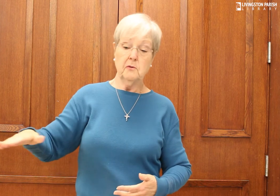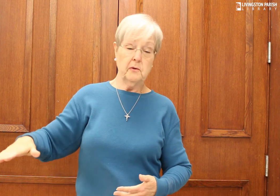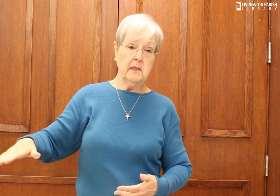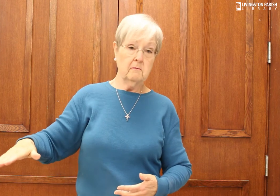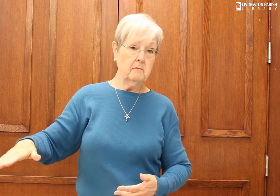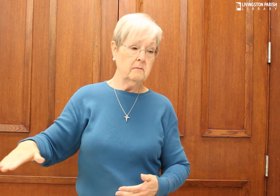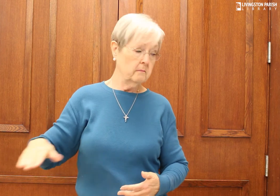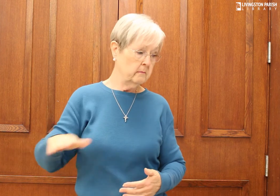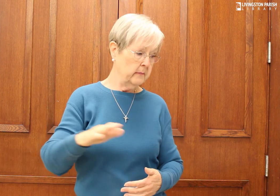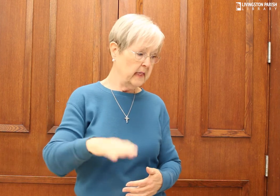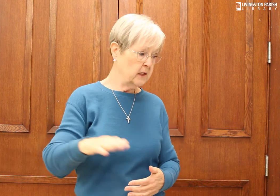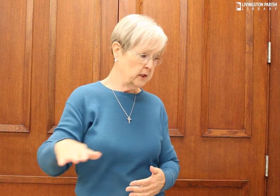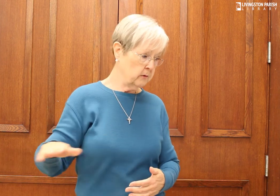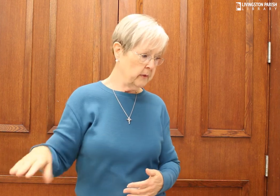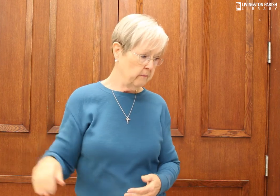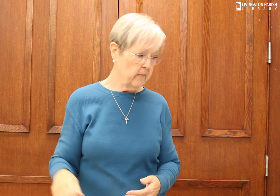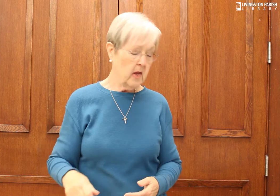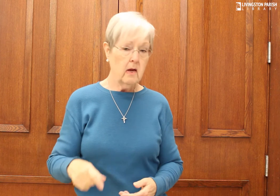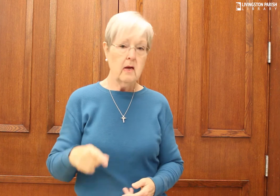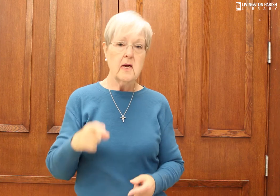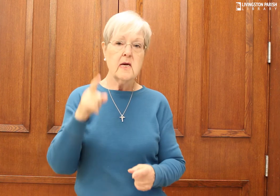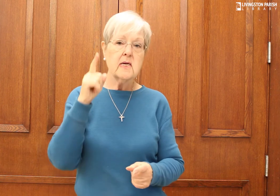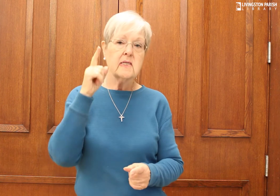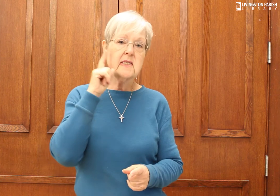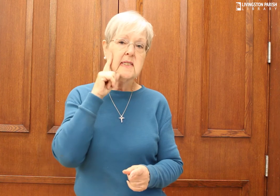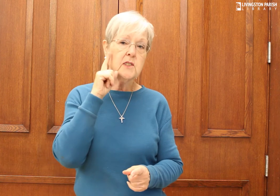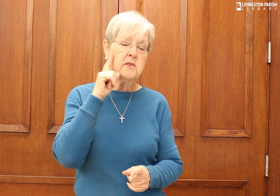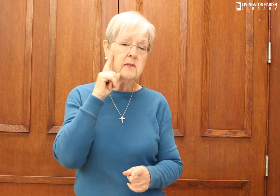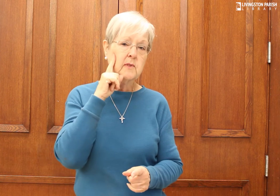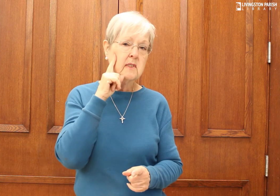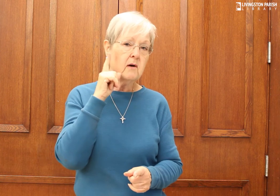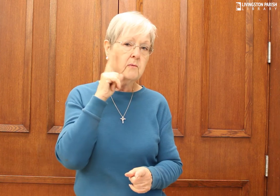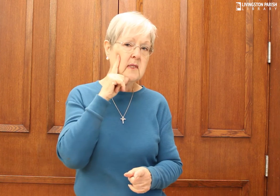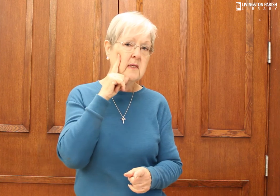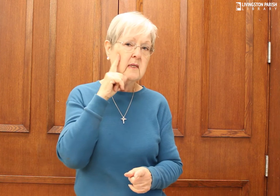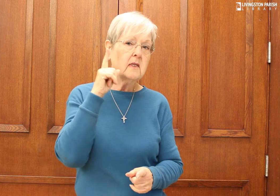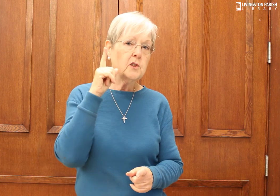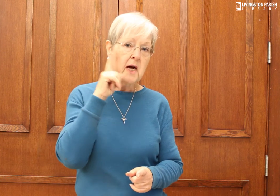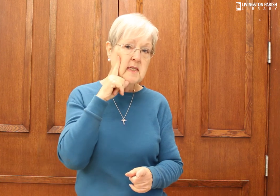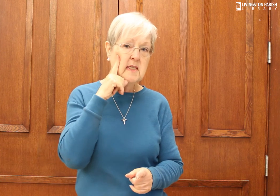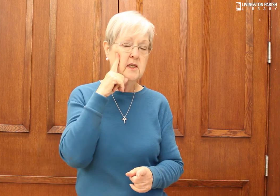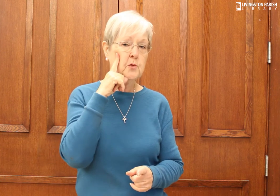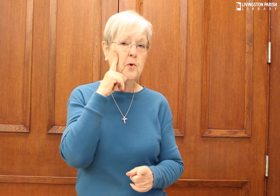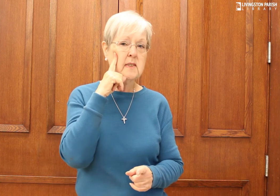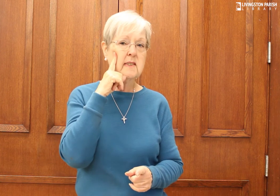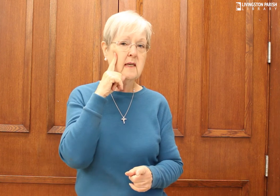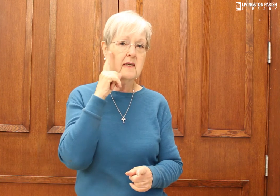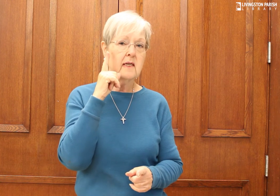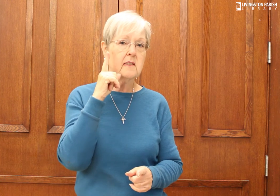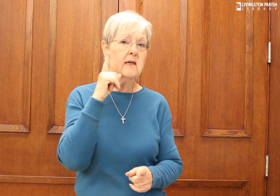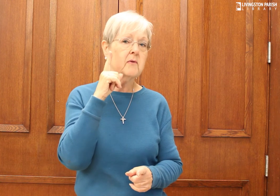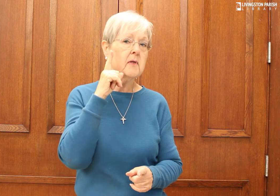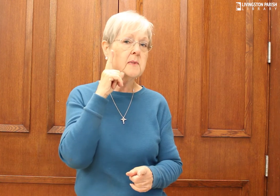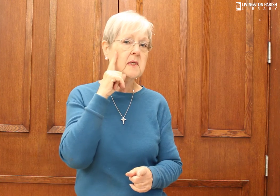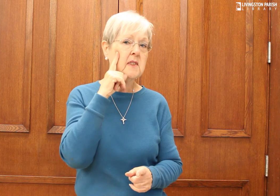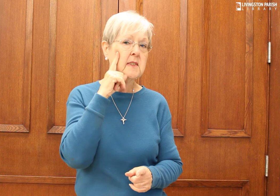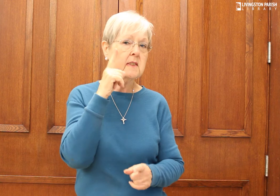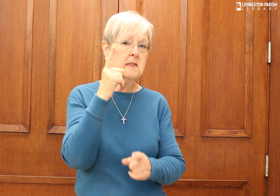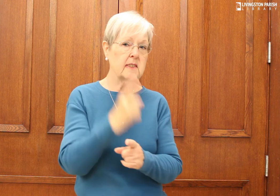children, many children. Sisters, we start with the just touch ones. I did it several times, touch